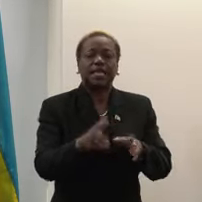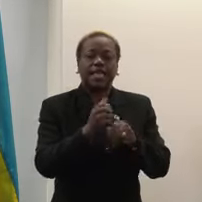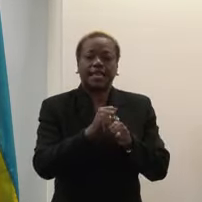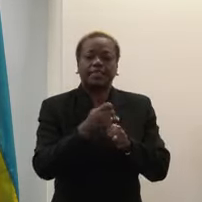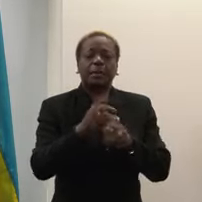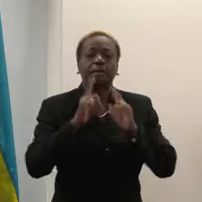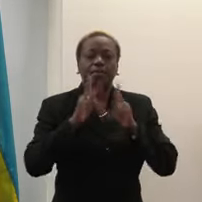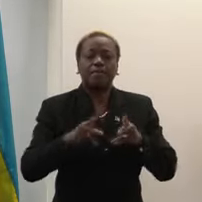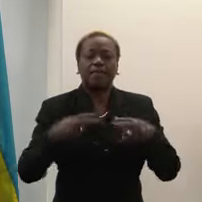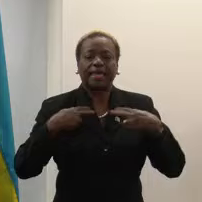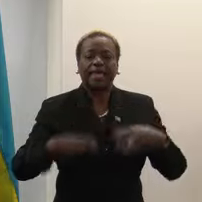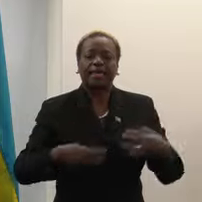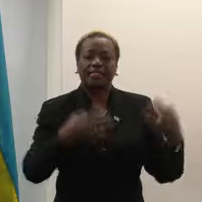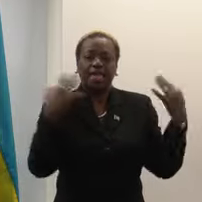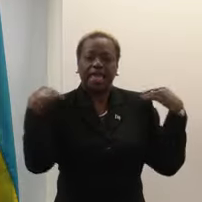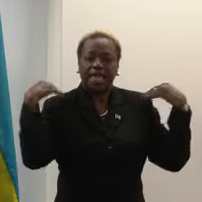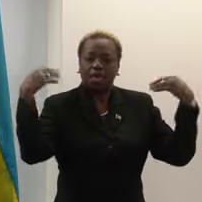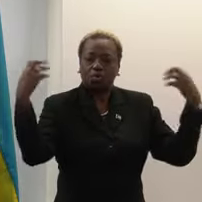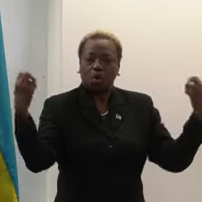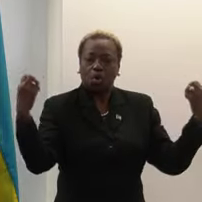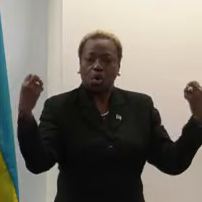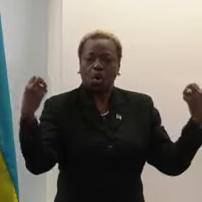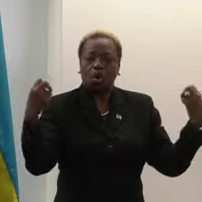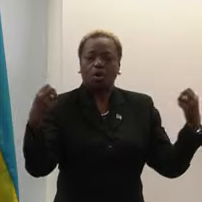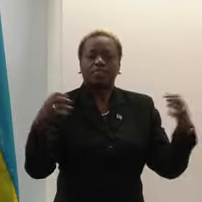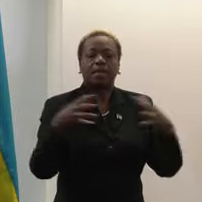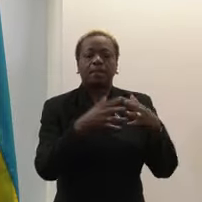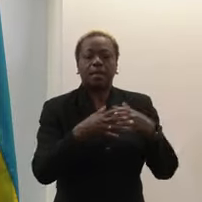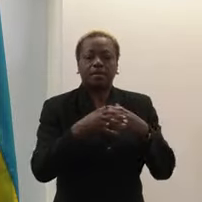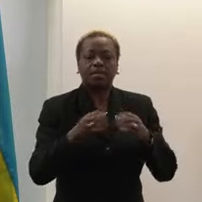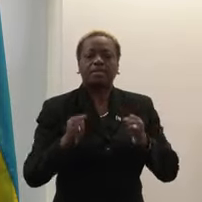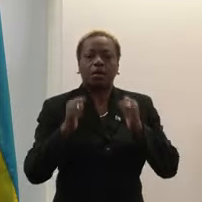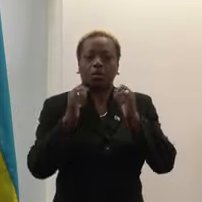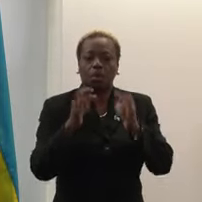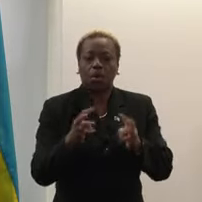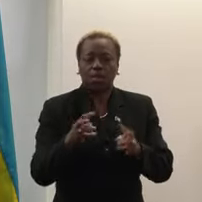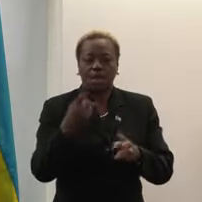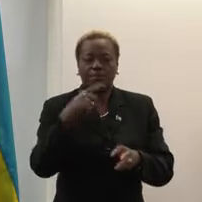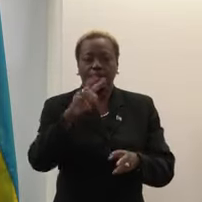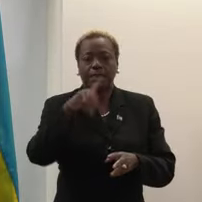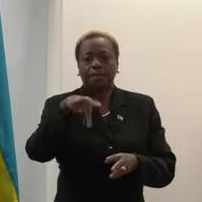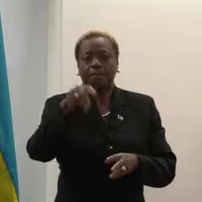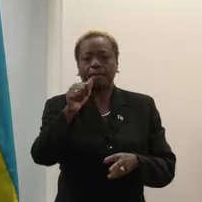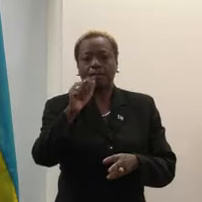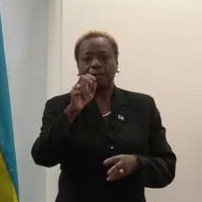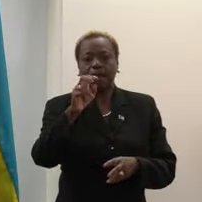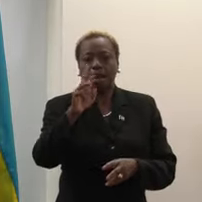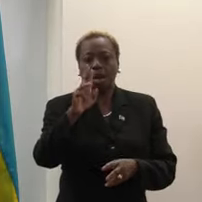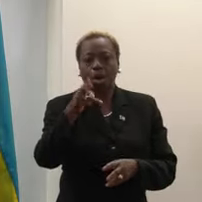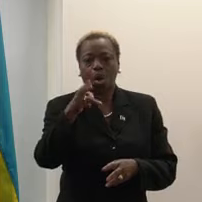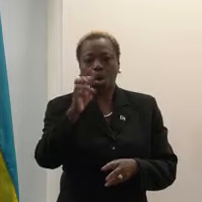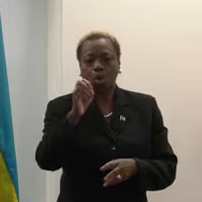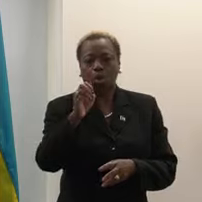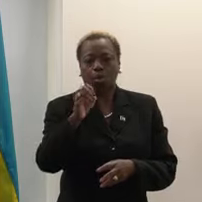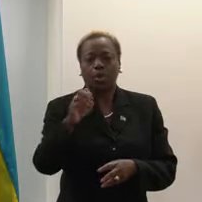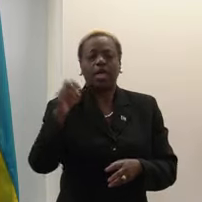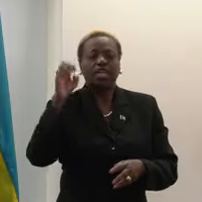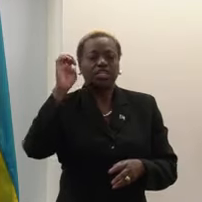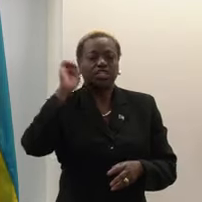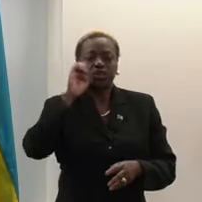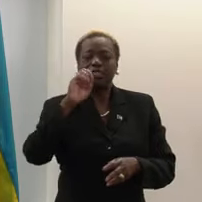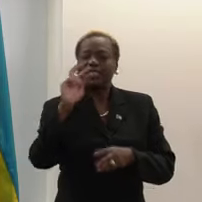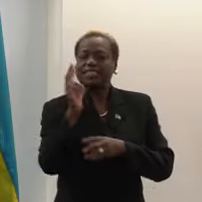Hero of the Americas Award from the Pan American Health Organization, PAHO. She was the